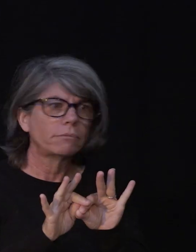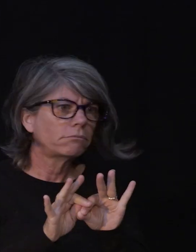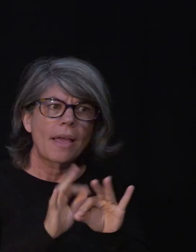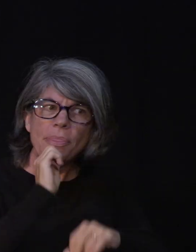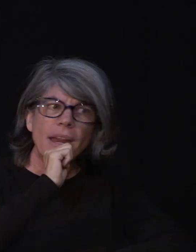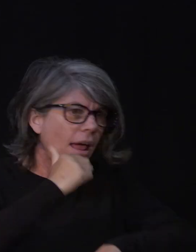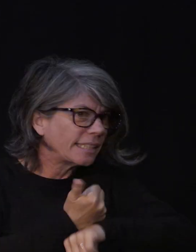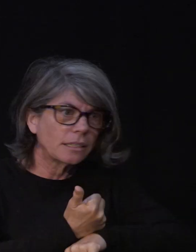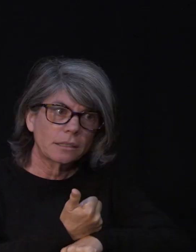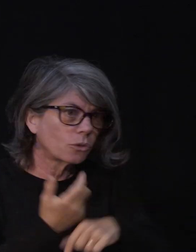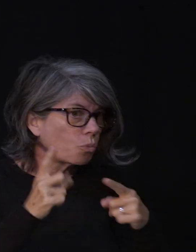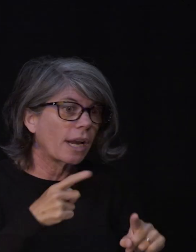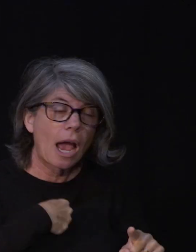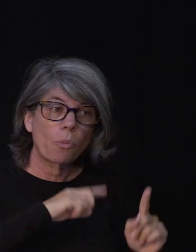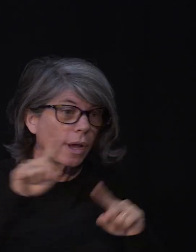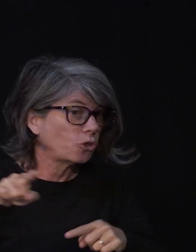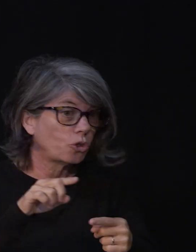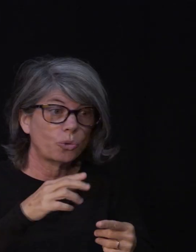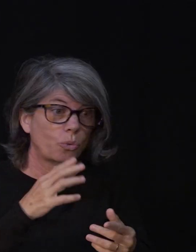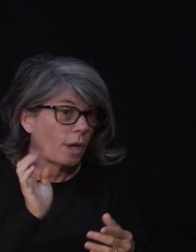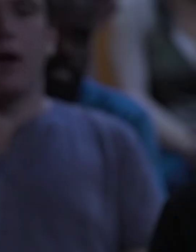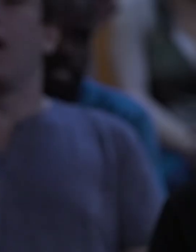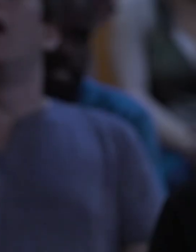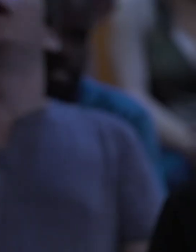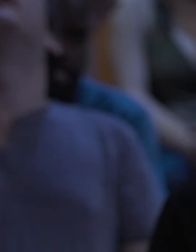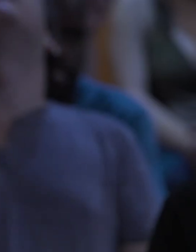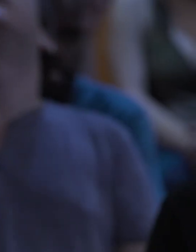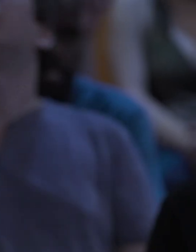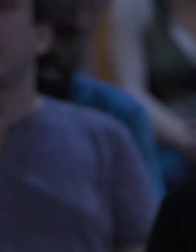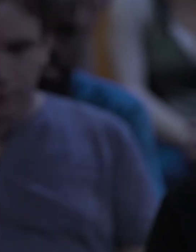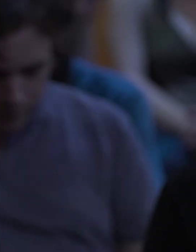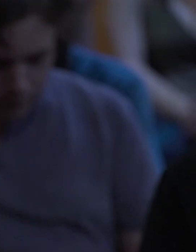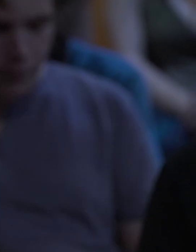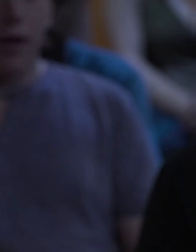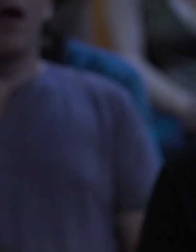exist when I was in grade school, which was